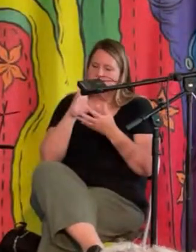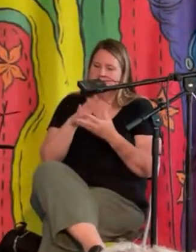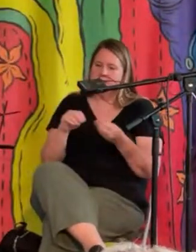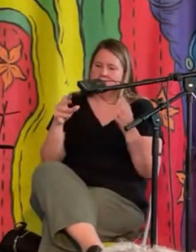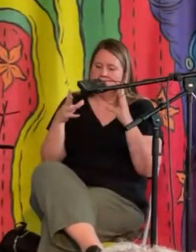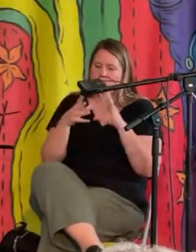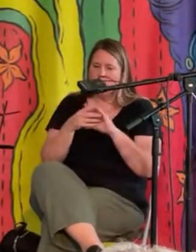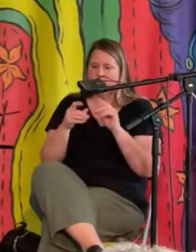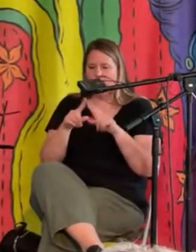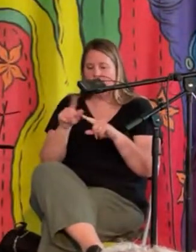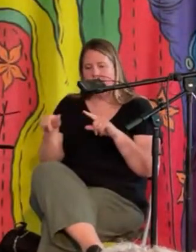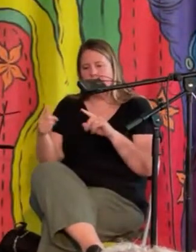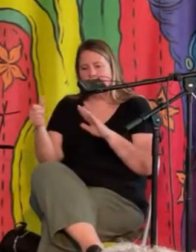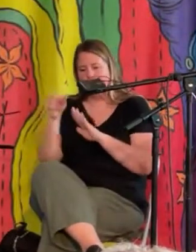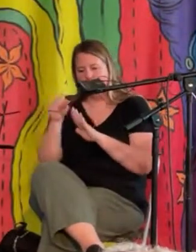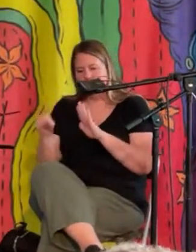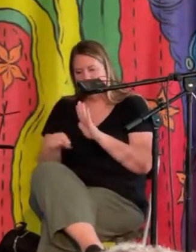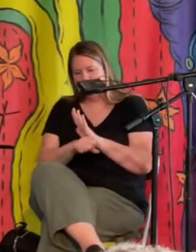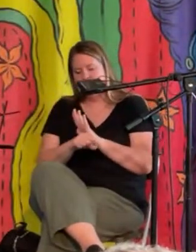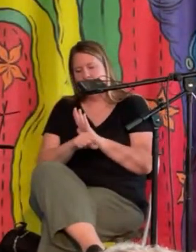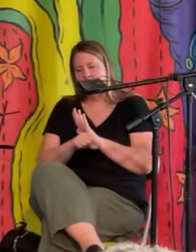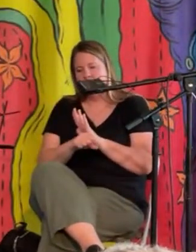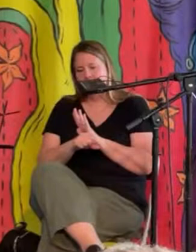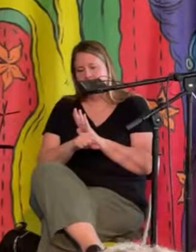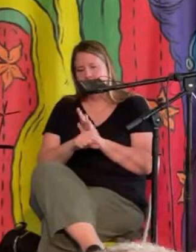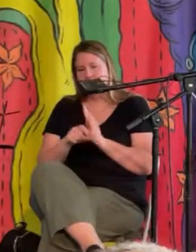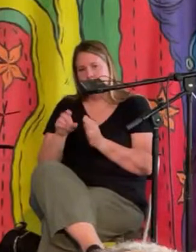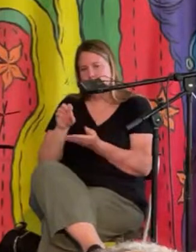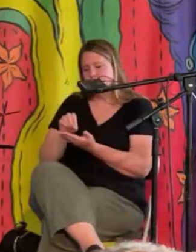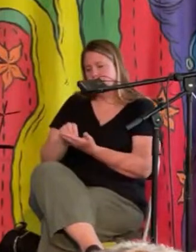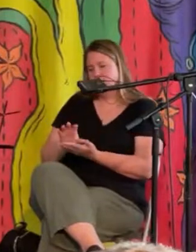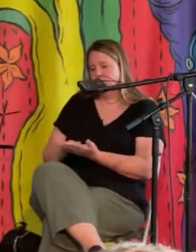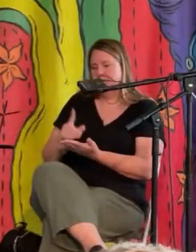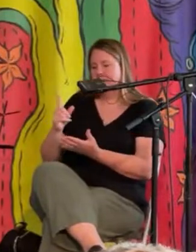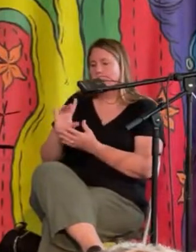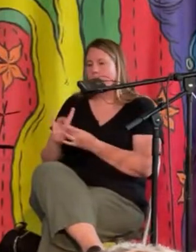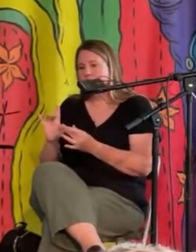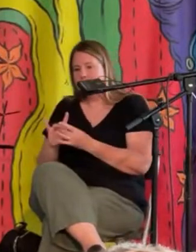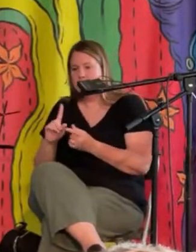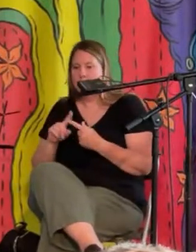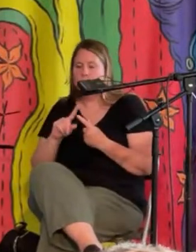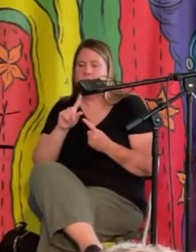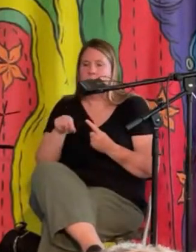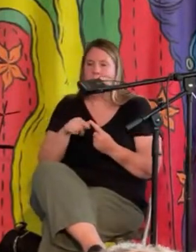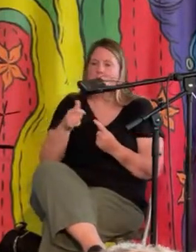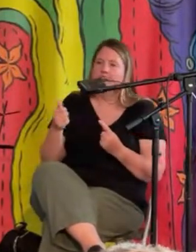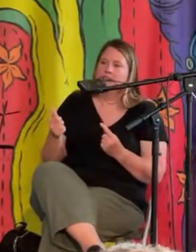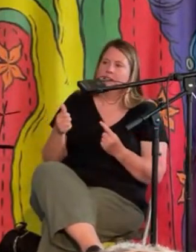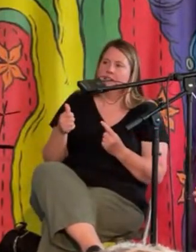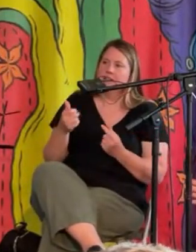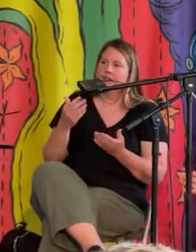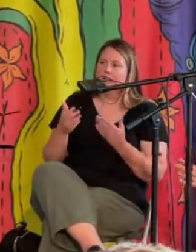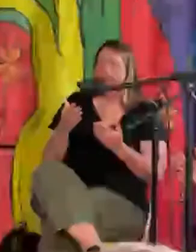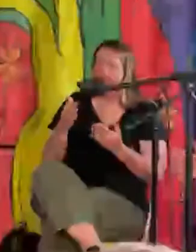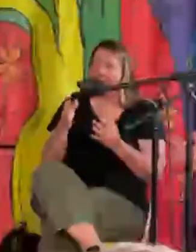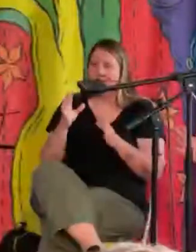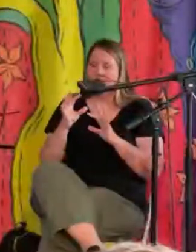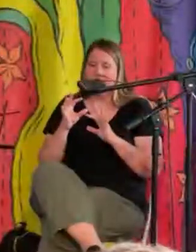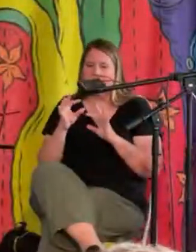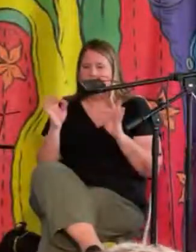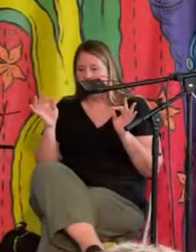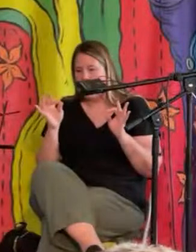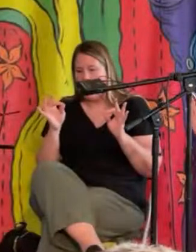street. You walk down, somebody is talking to somebody else, perhaps a postman, but there is a cat walking